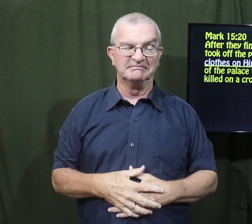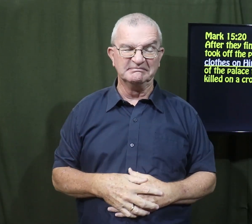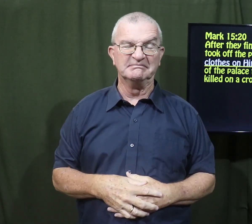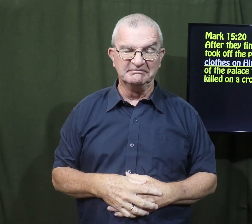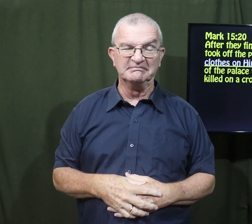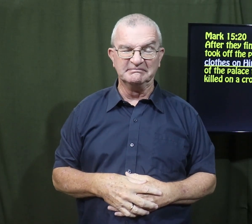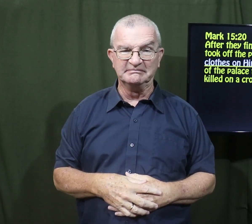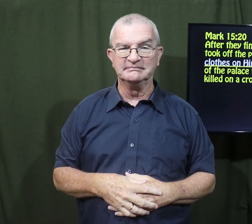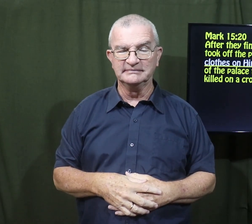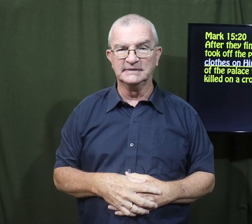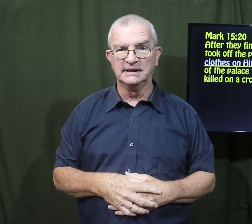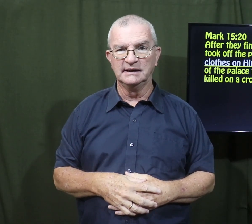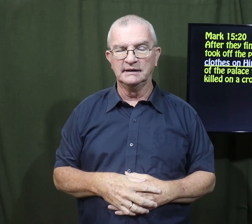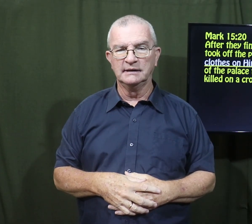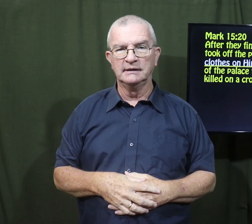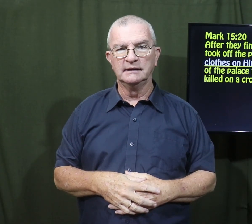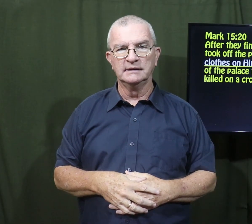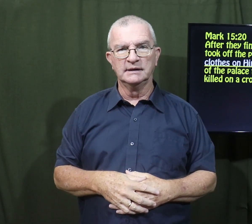were approving.